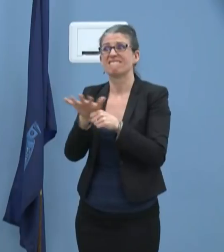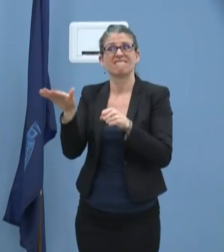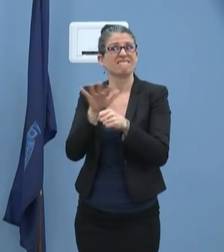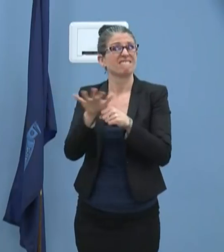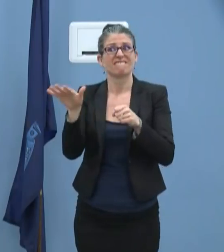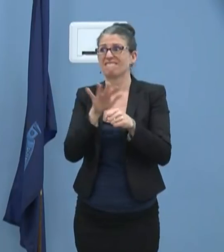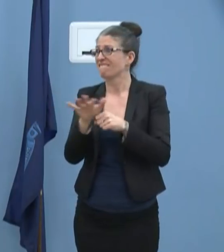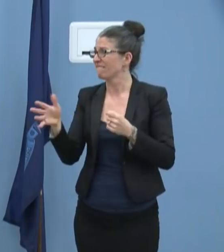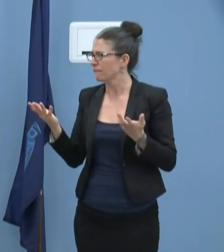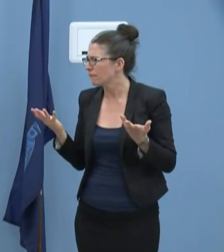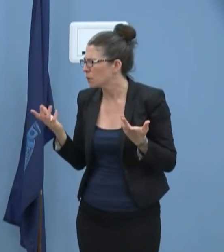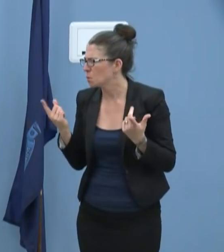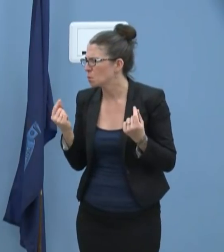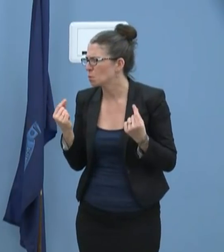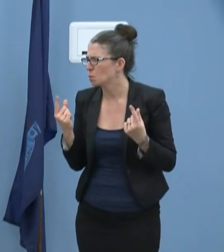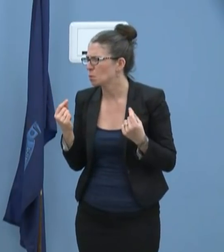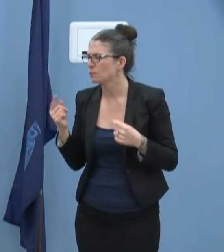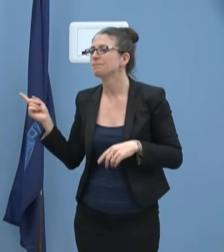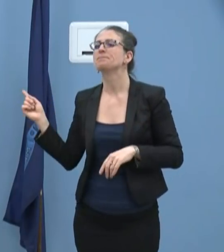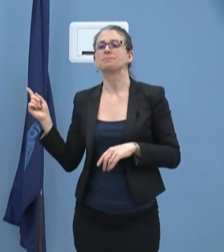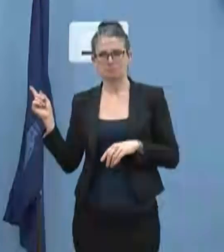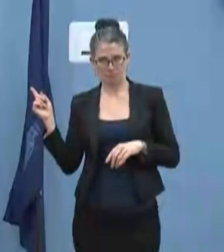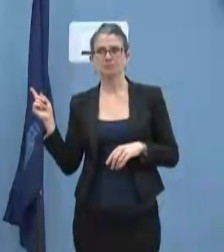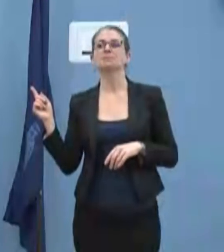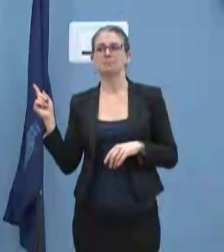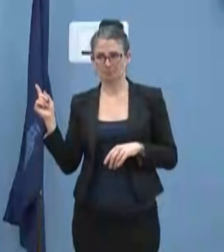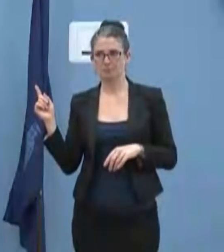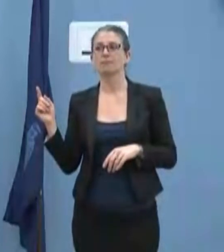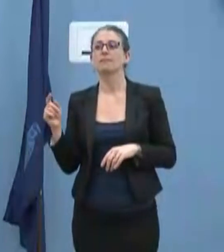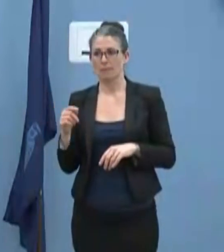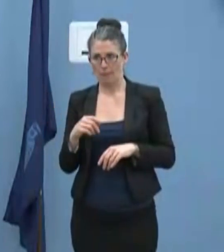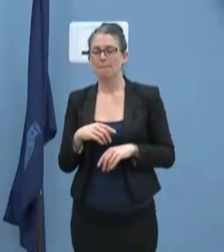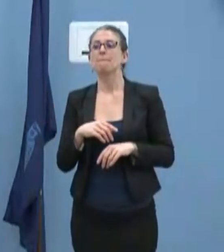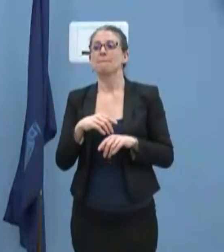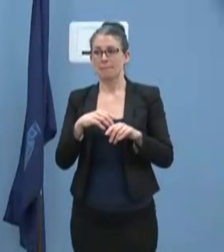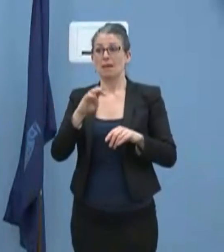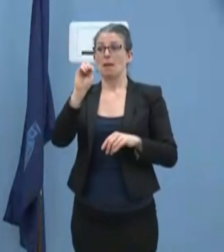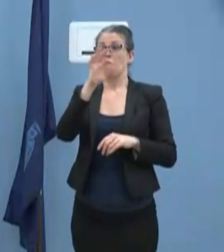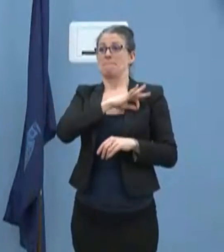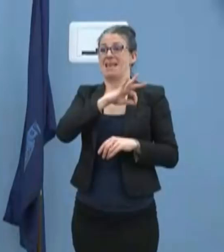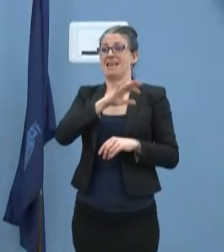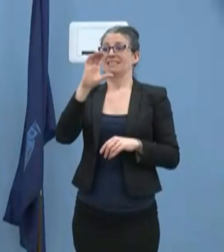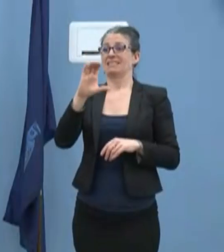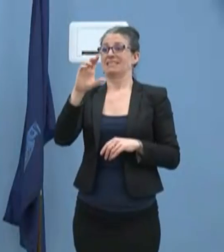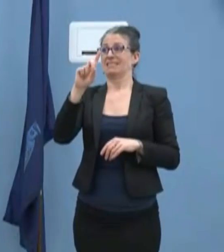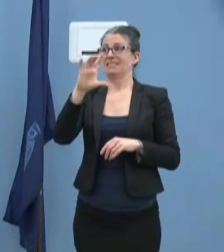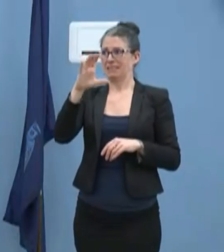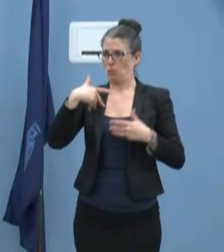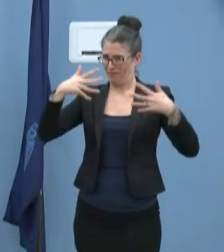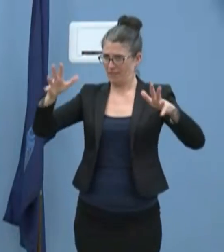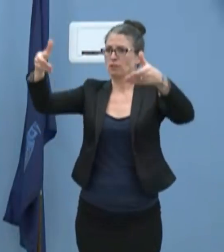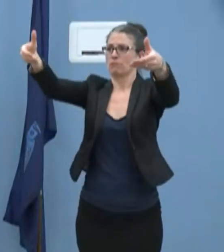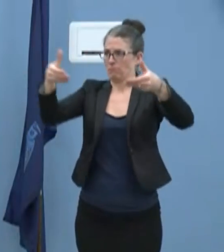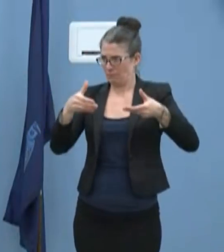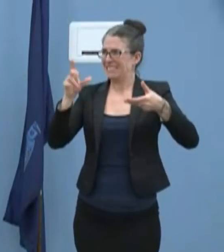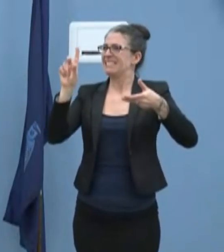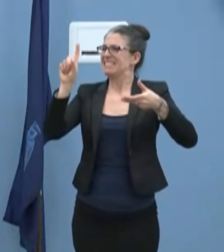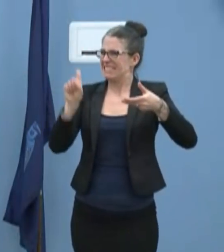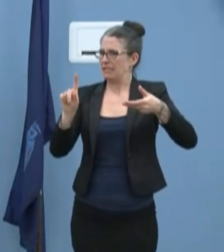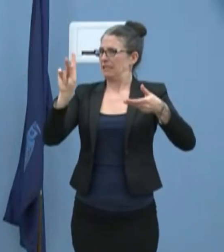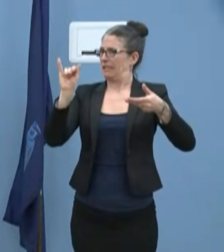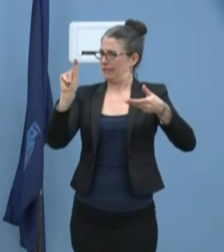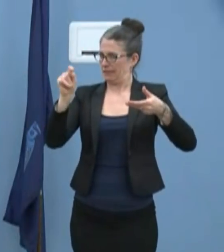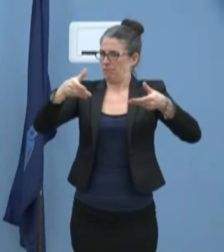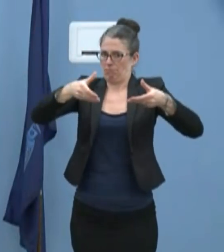Right now, the Maine CDC has one testing kit that we previously have talked about, as well as a second kit.